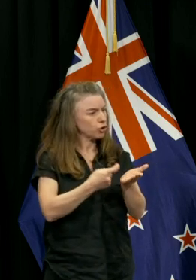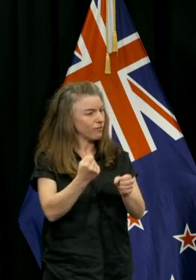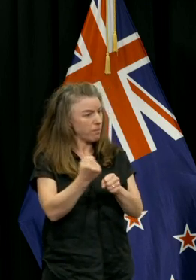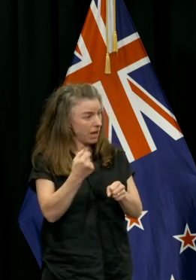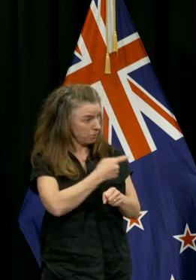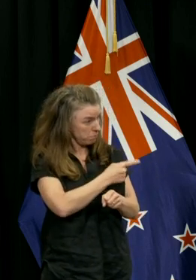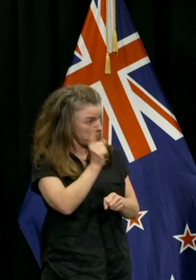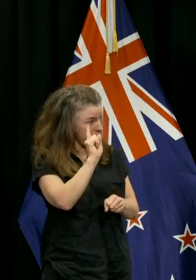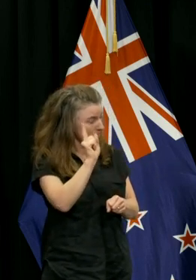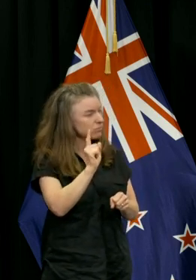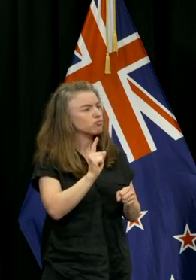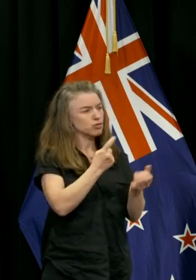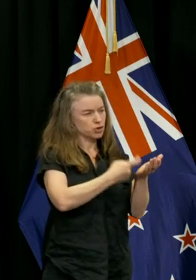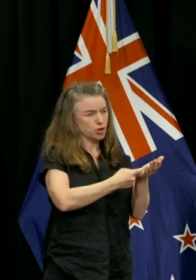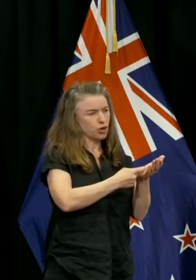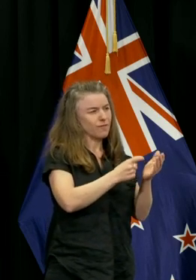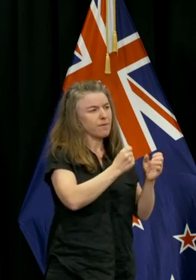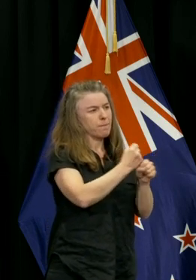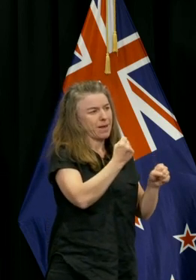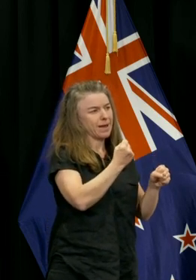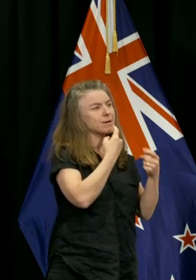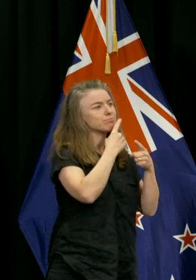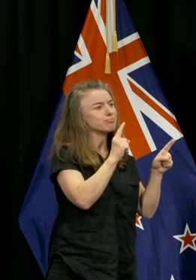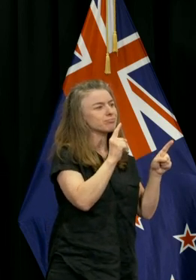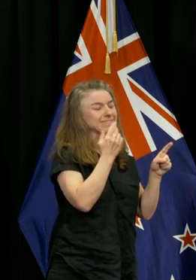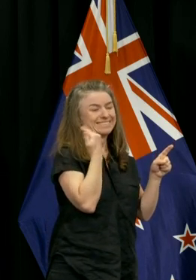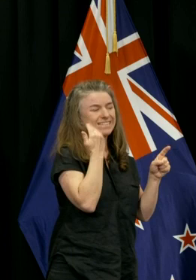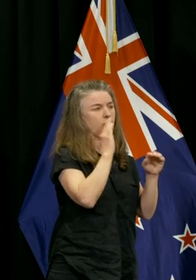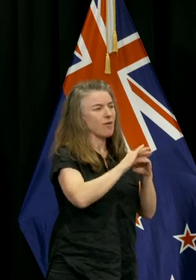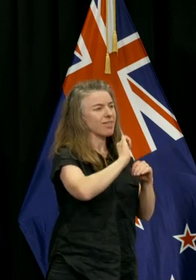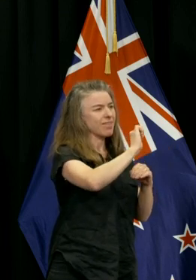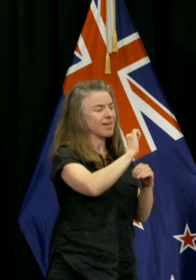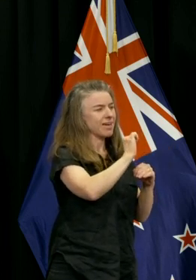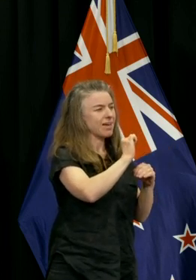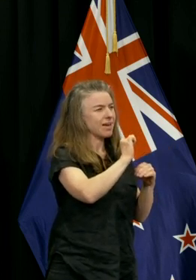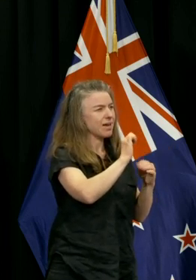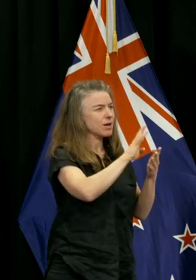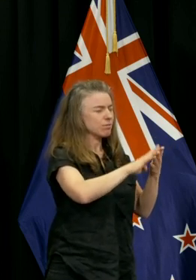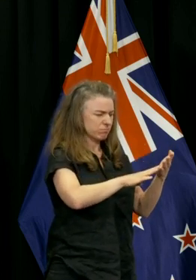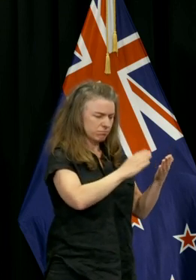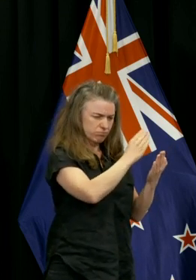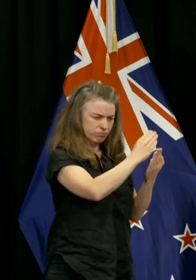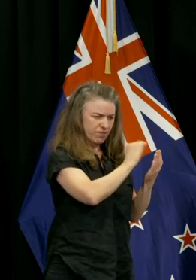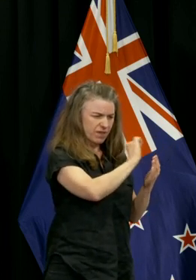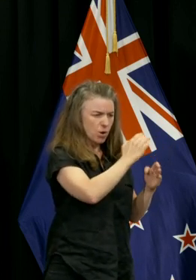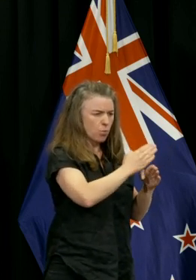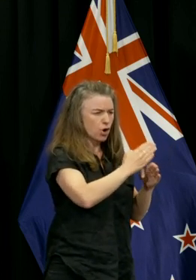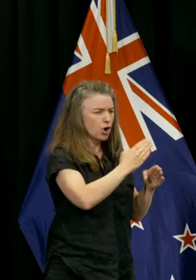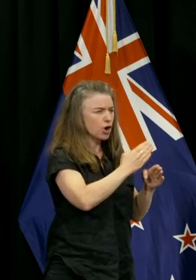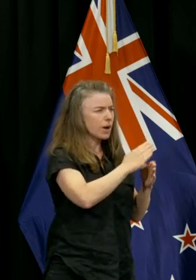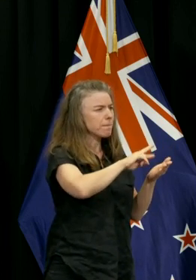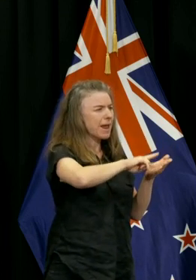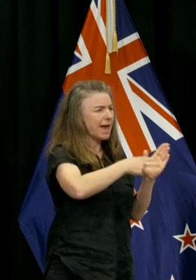At the moment, obviously, the Reserve Bank made their announcement about their program. I'm trying to lose track of the days now, aren't I? But earlier in the